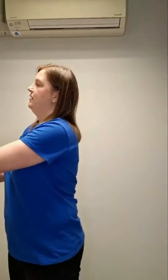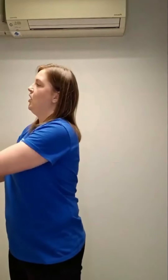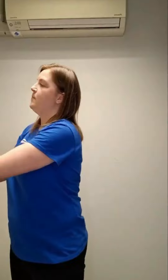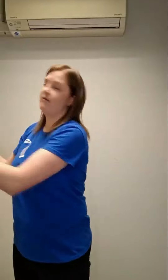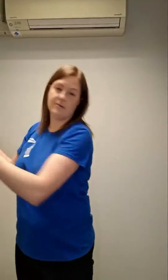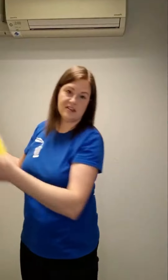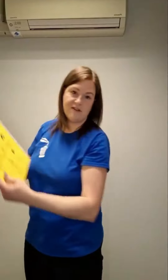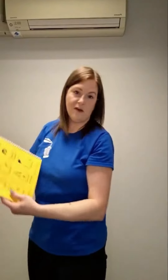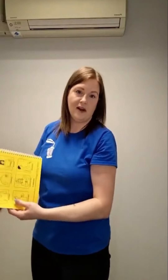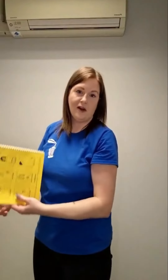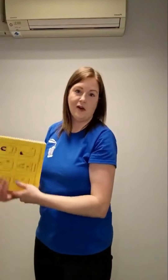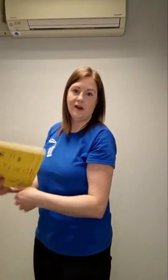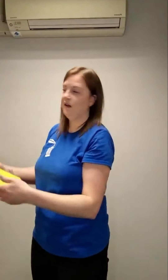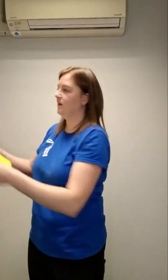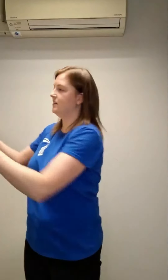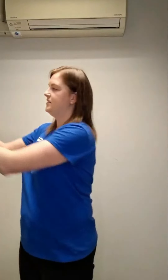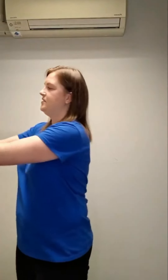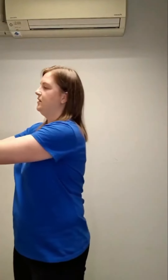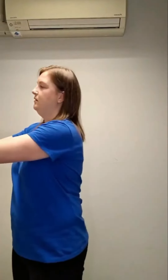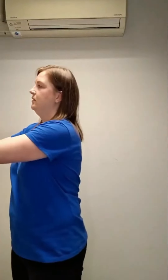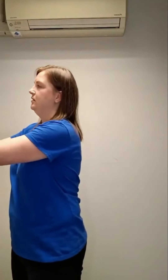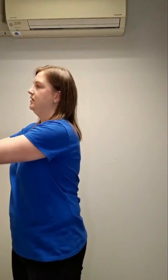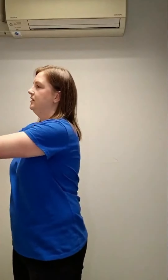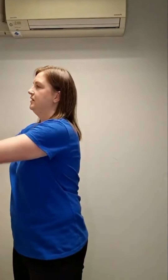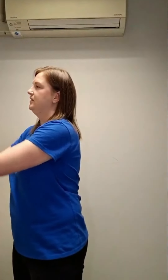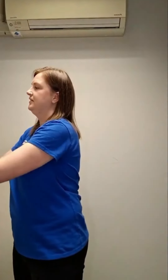Hope everybody's following along still.